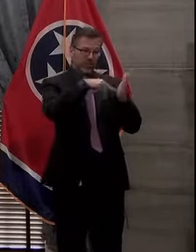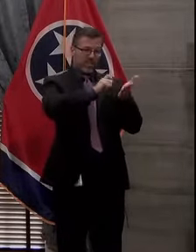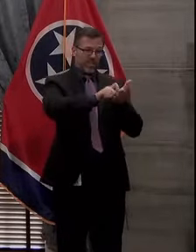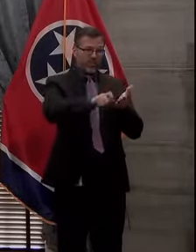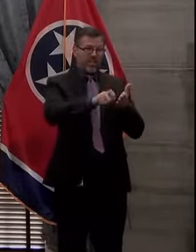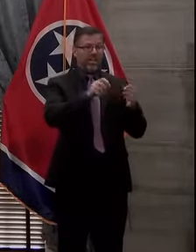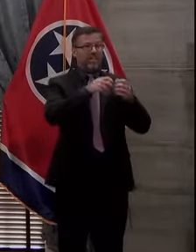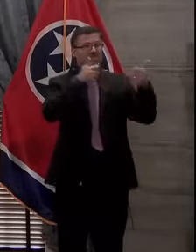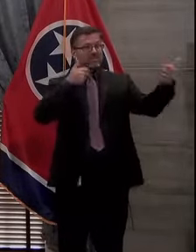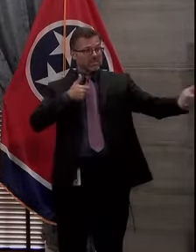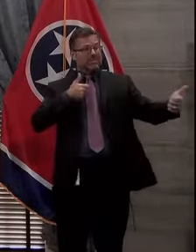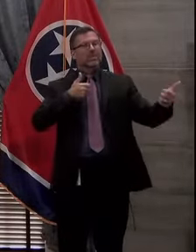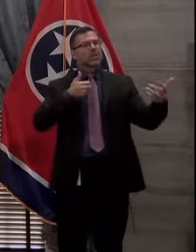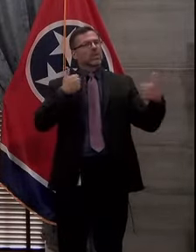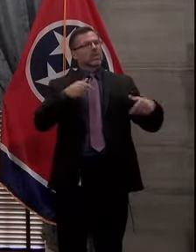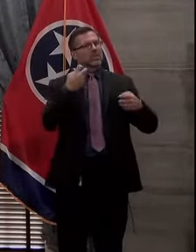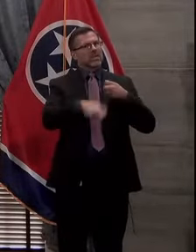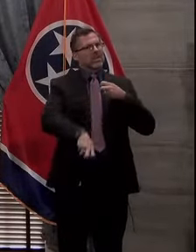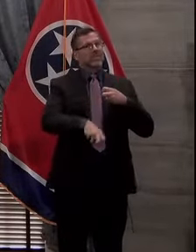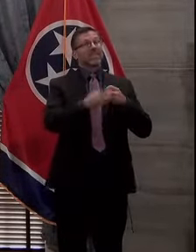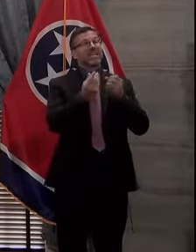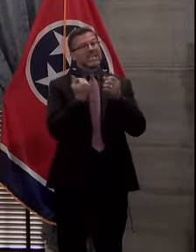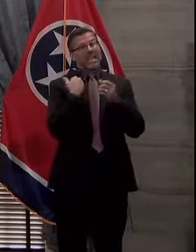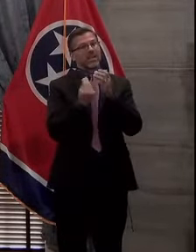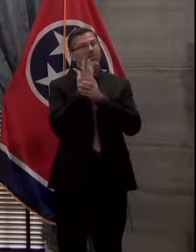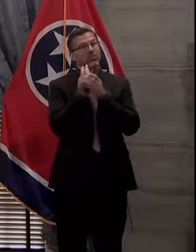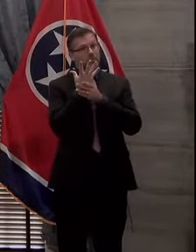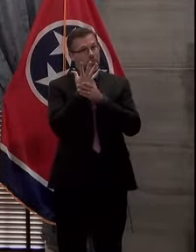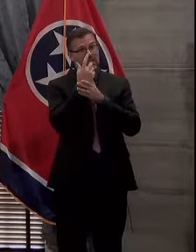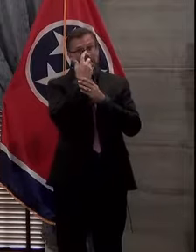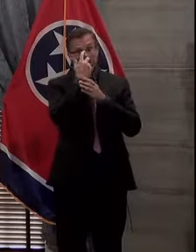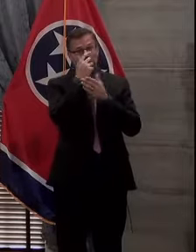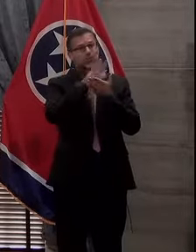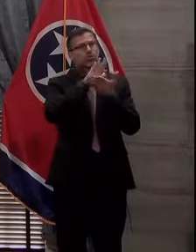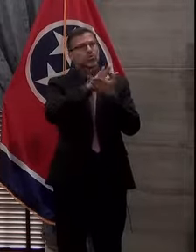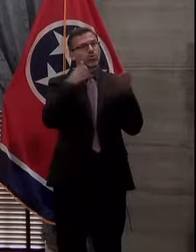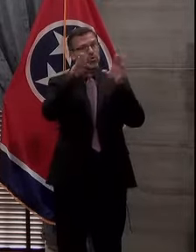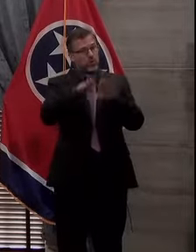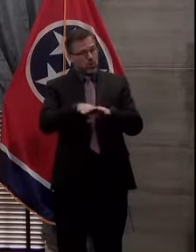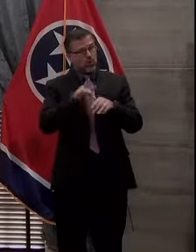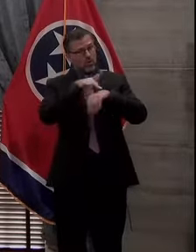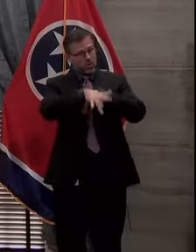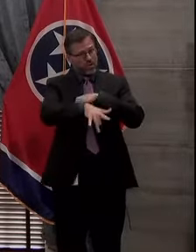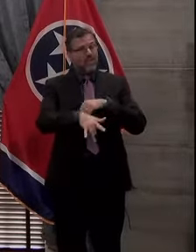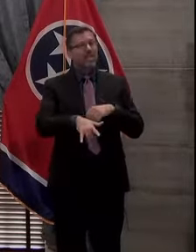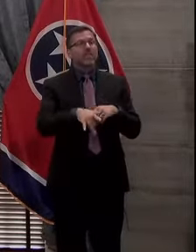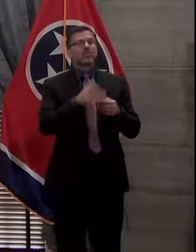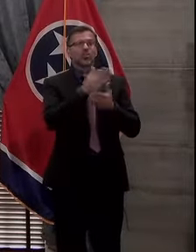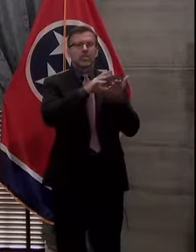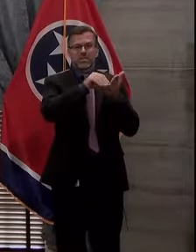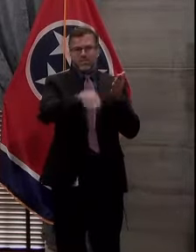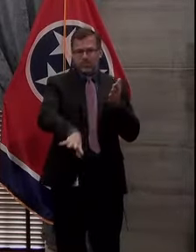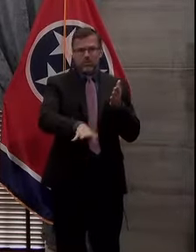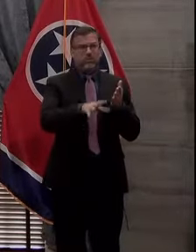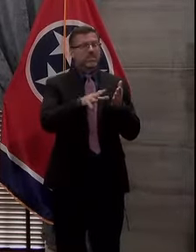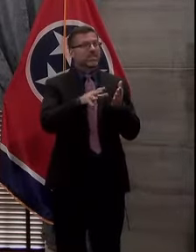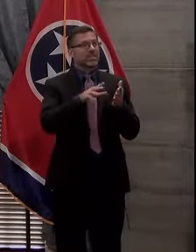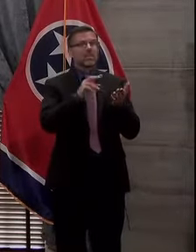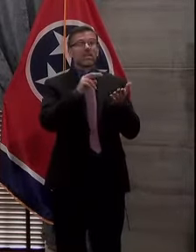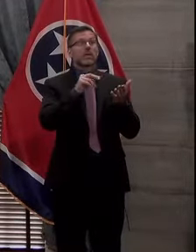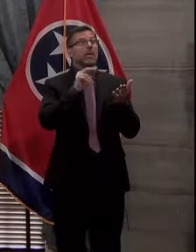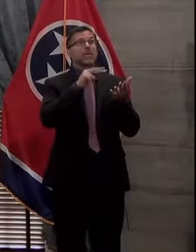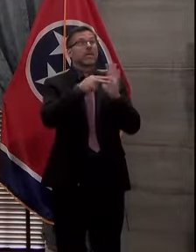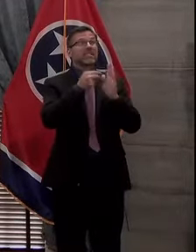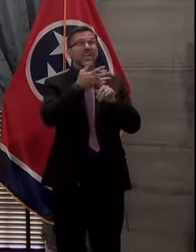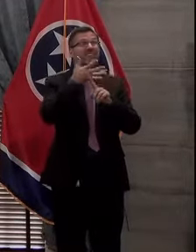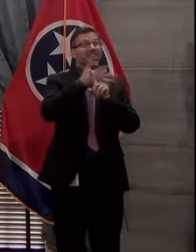building closures in the spring, too many of our students did not have access to really strong literacy instruction for now 5+ months. The